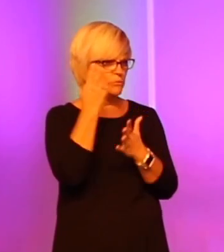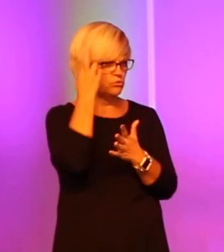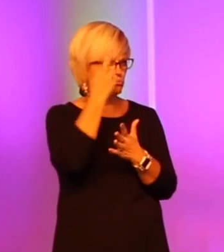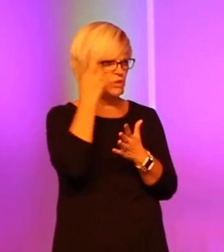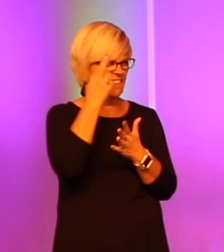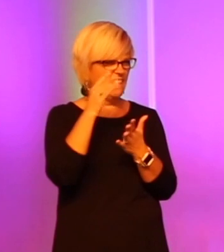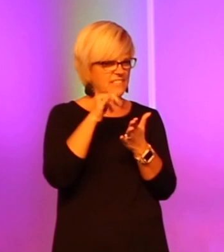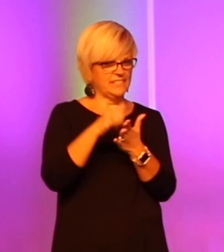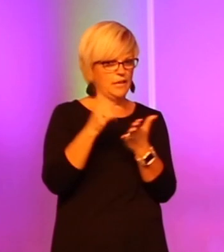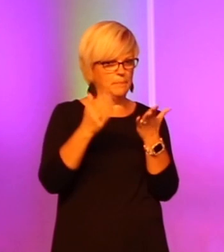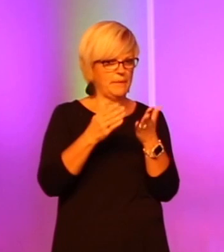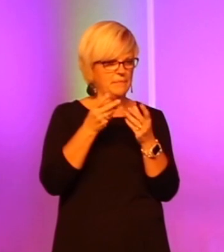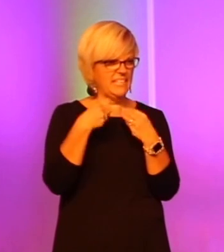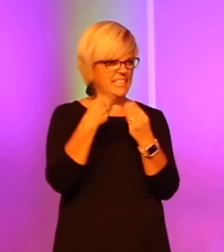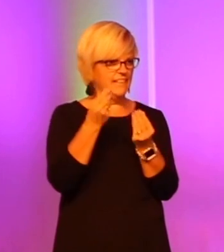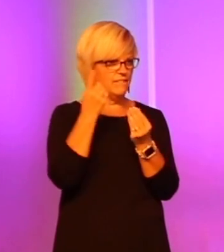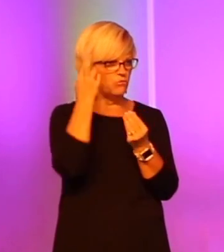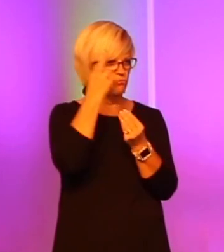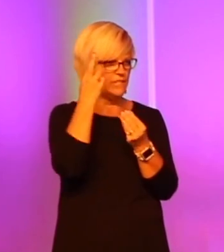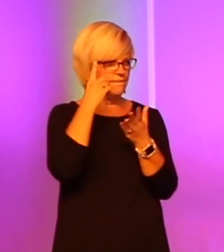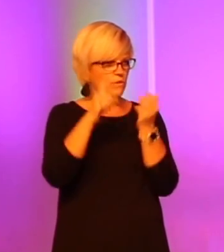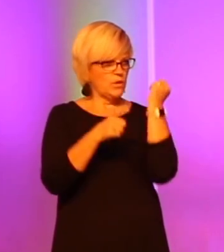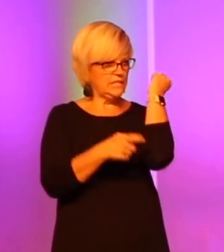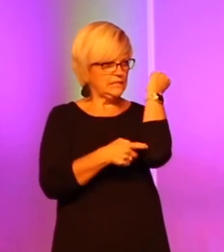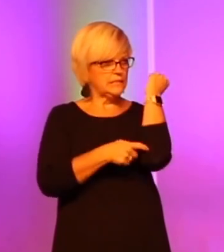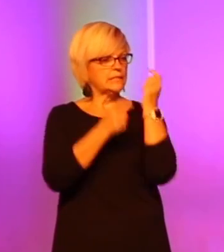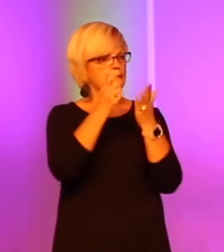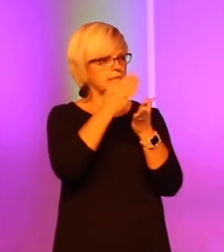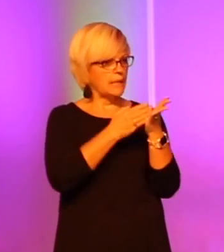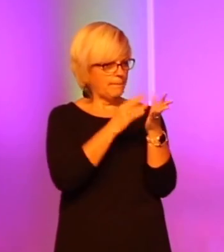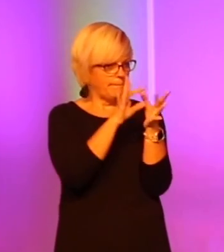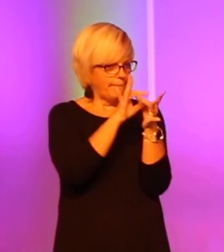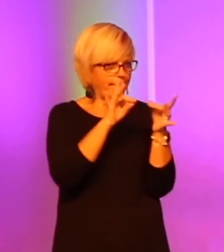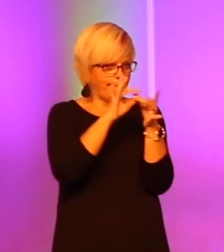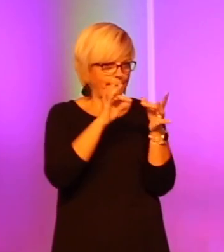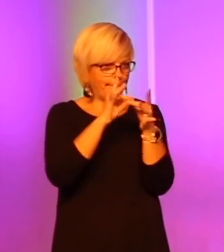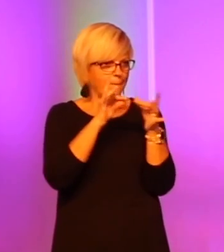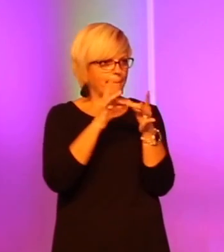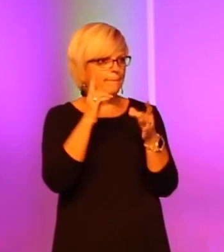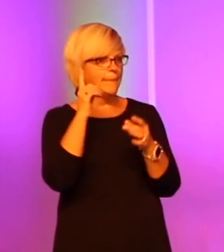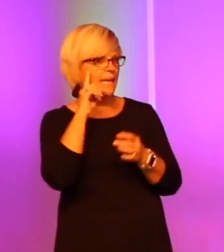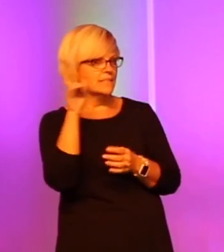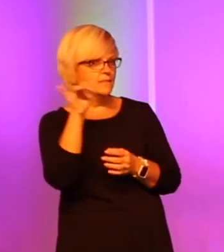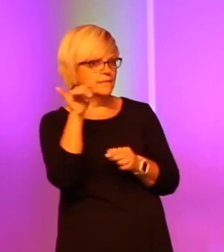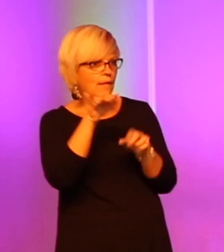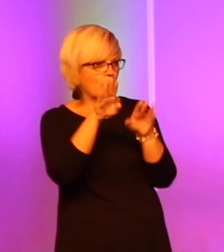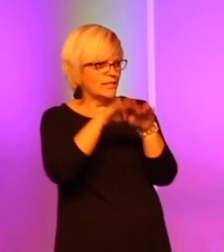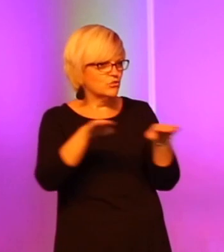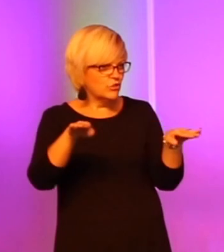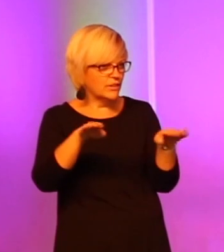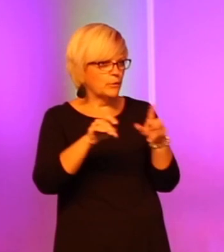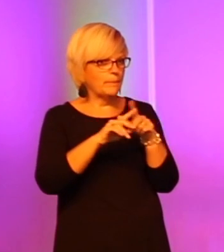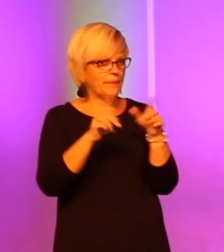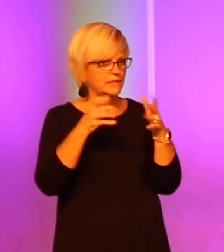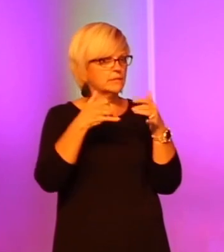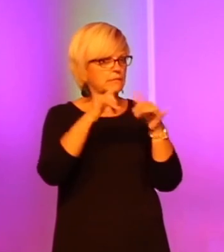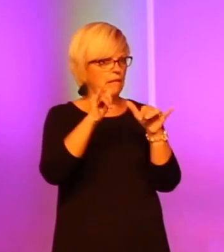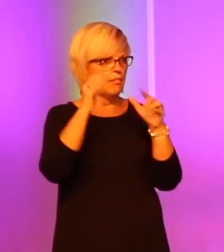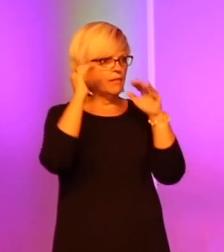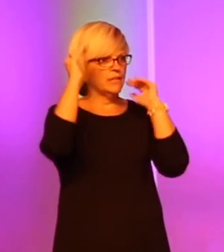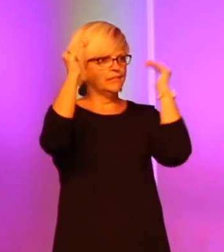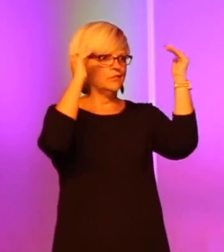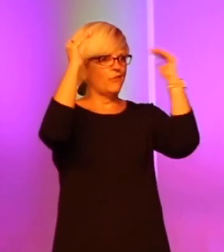struggle with this week because some of these statements that I say sounds like children, but we still do it as adults. It's